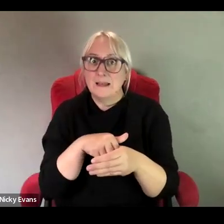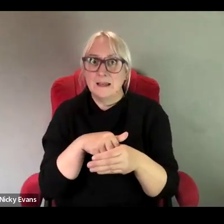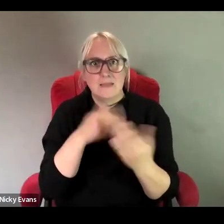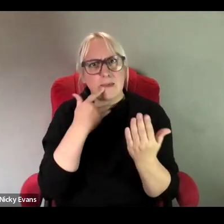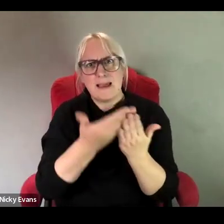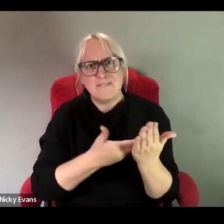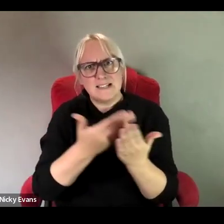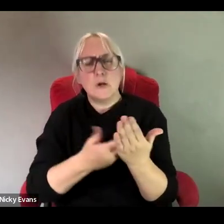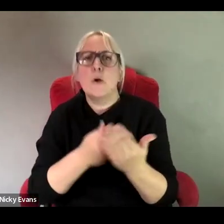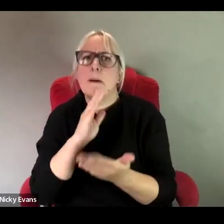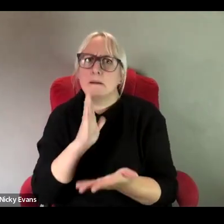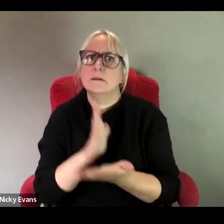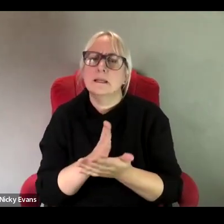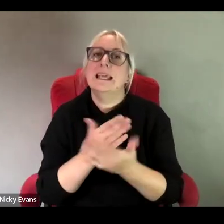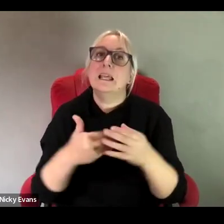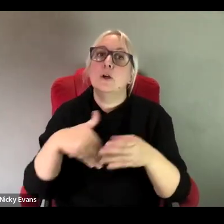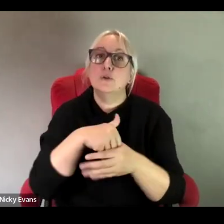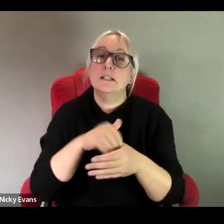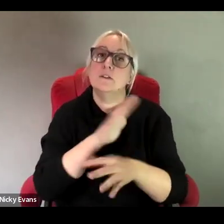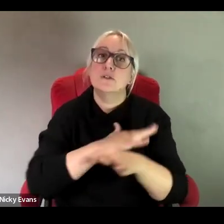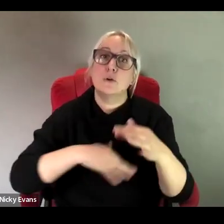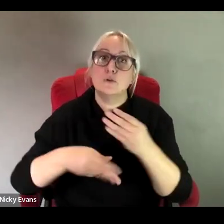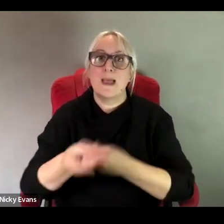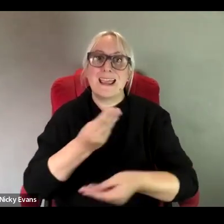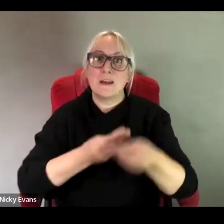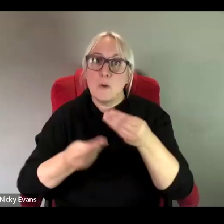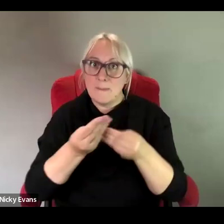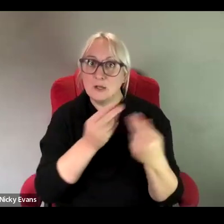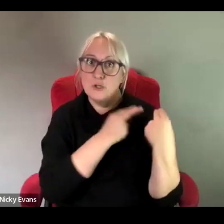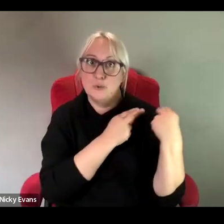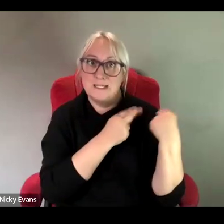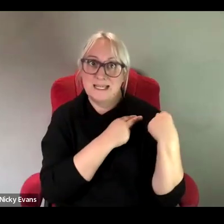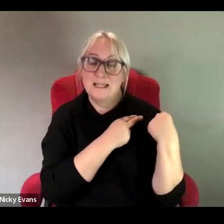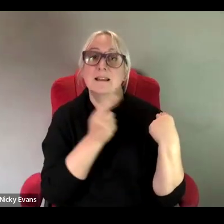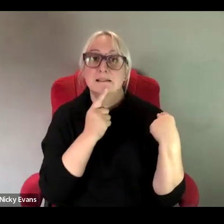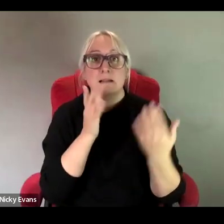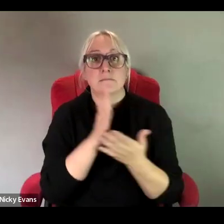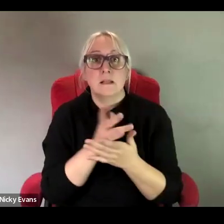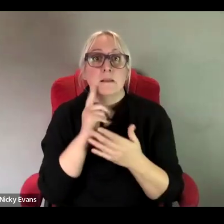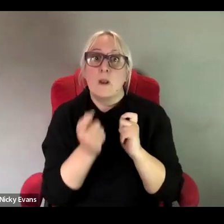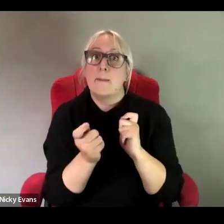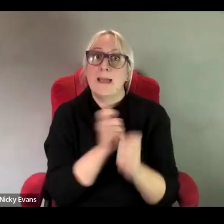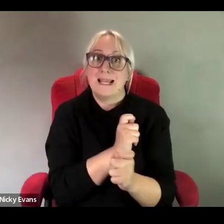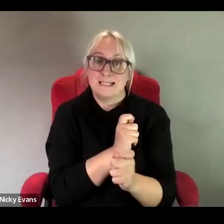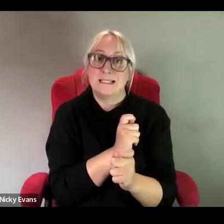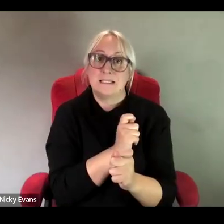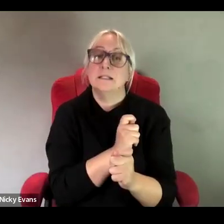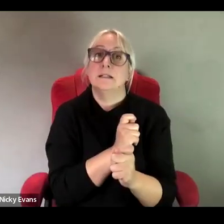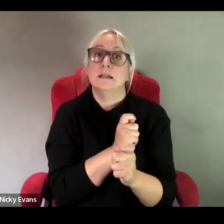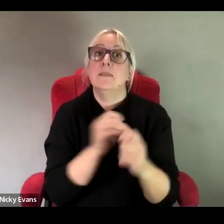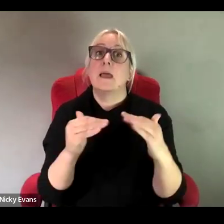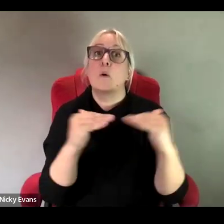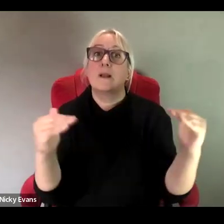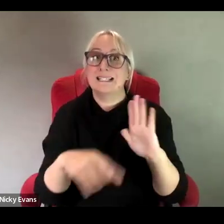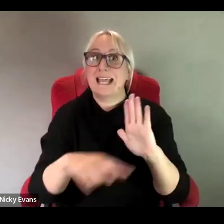socio-economic duty and said it would amend the Equality Act 2010. This means there's scope for judicial